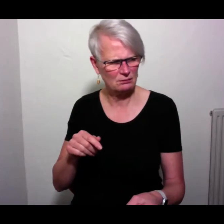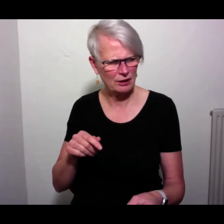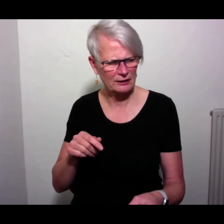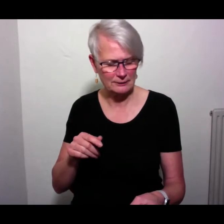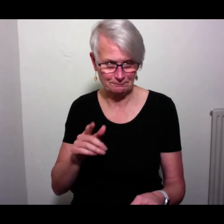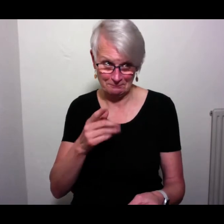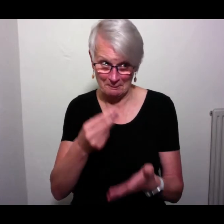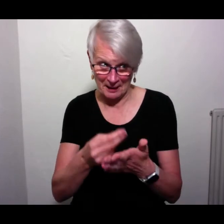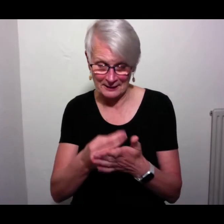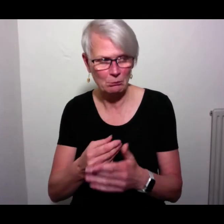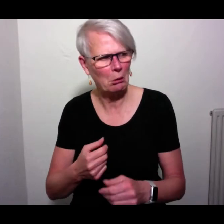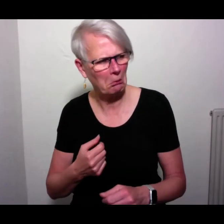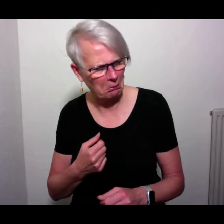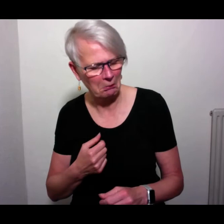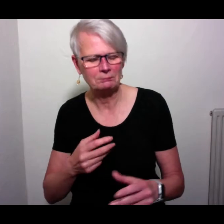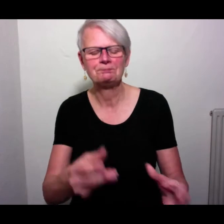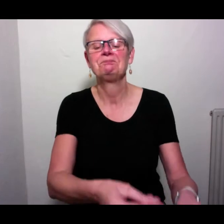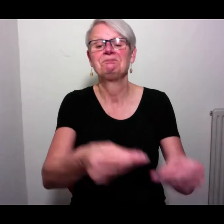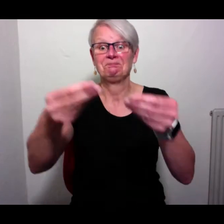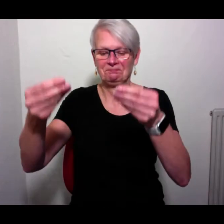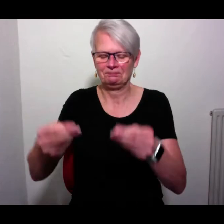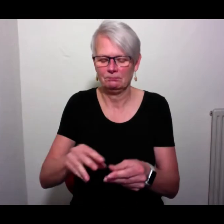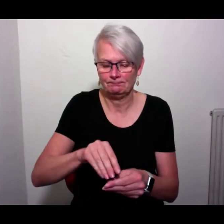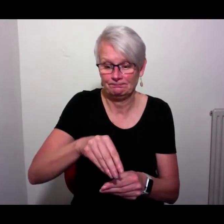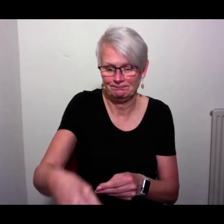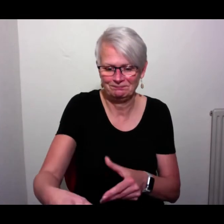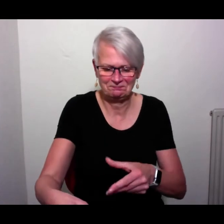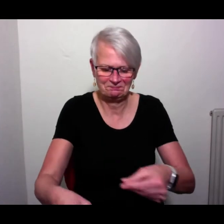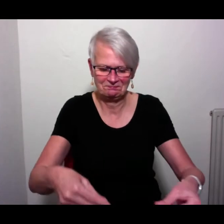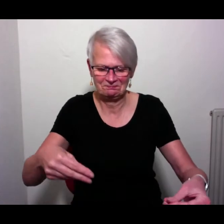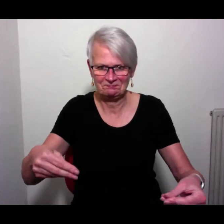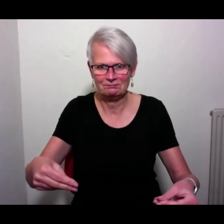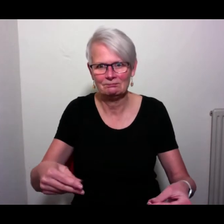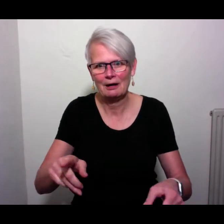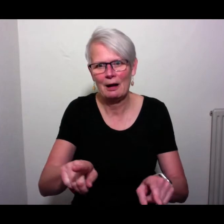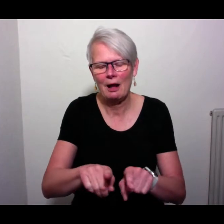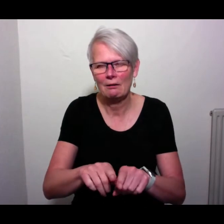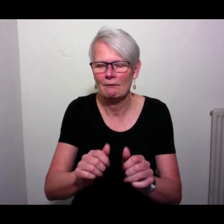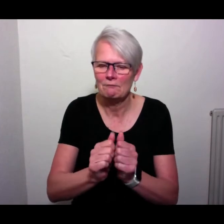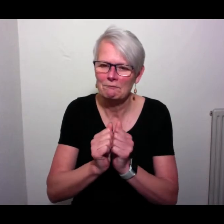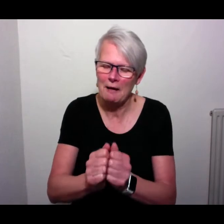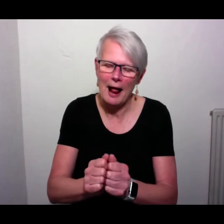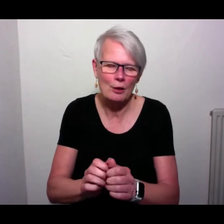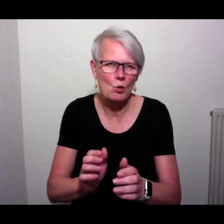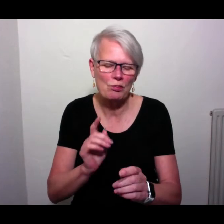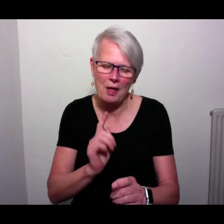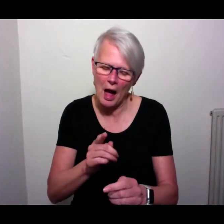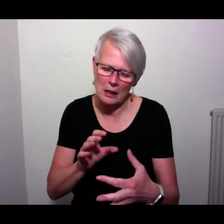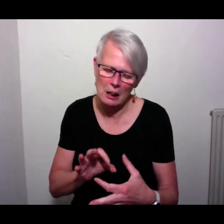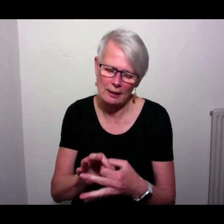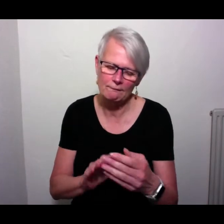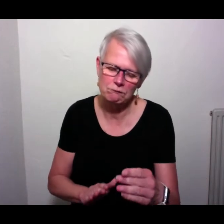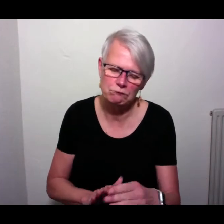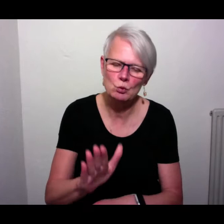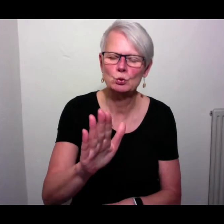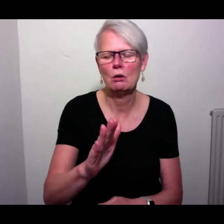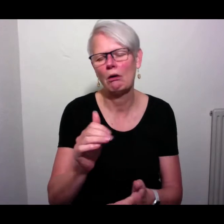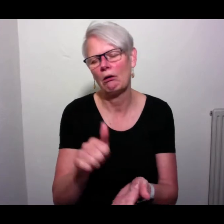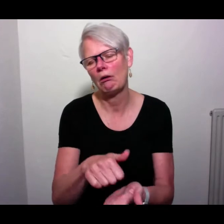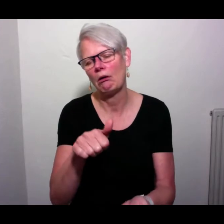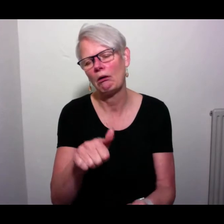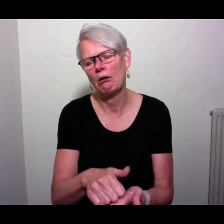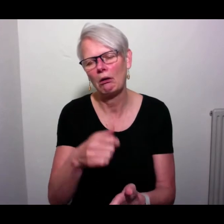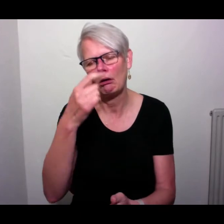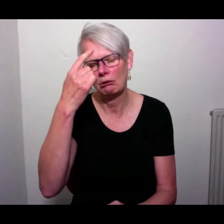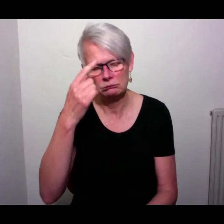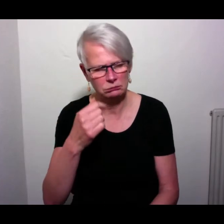said, when I read it, a way to make a bit more money. She carefully unfolds this newspaper clipping, like it was the